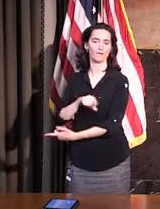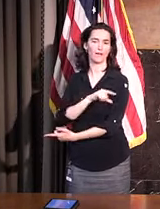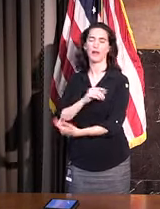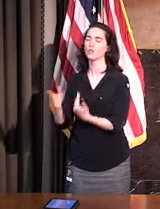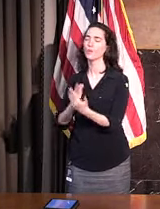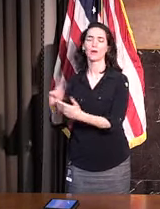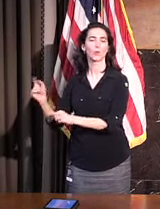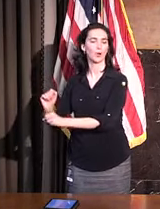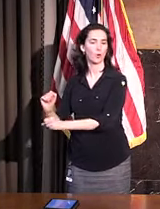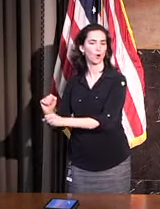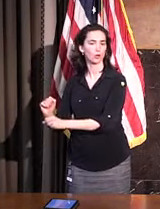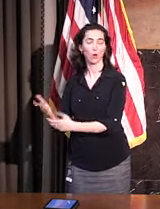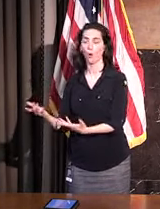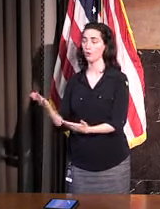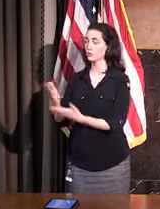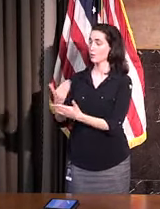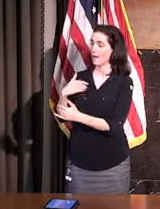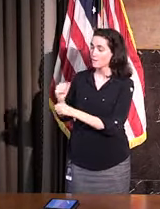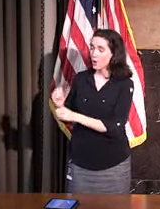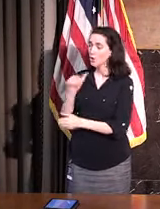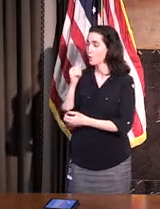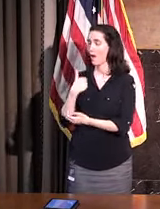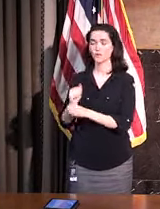work or whether they work.